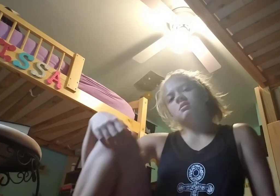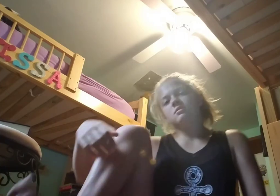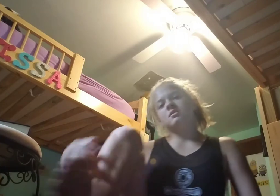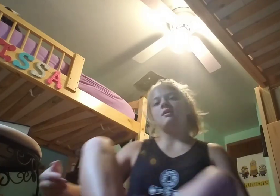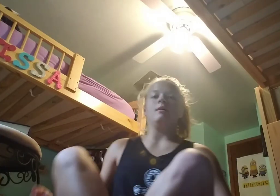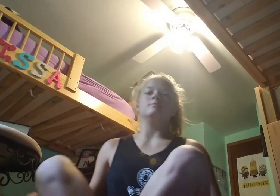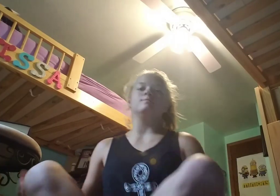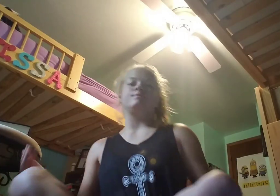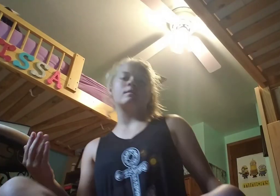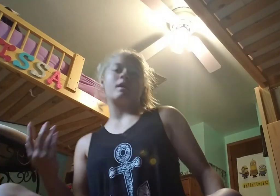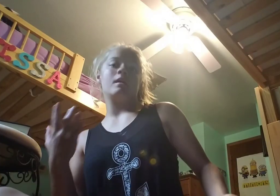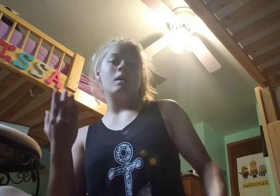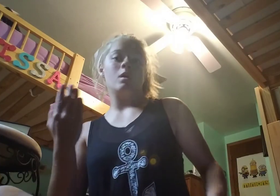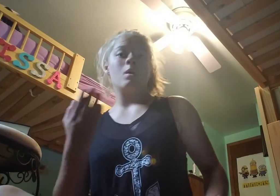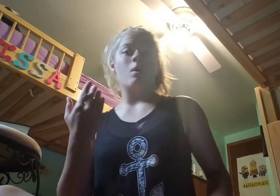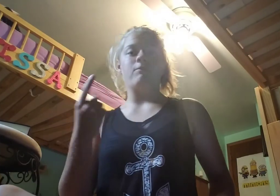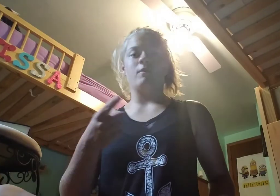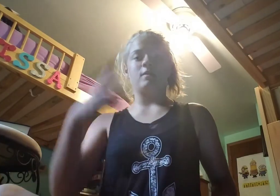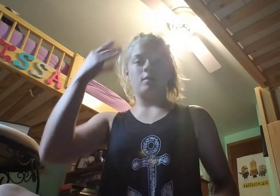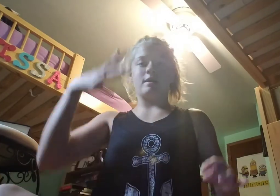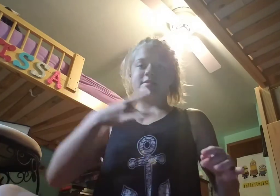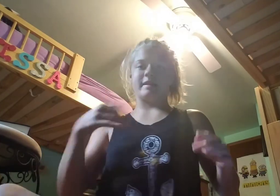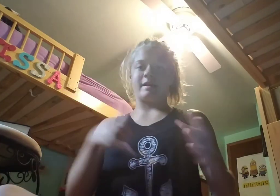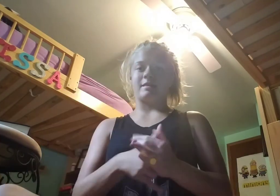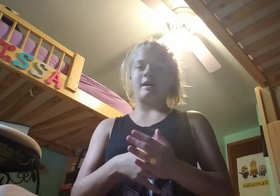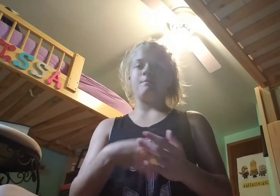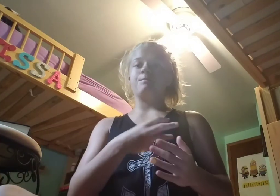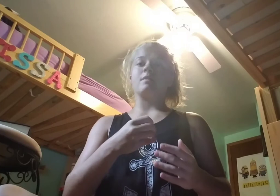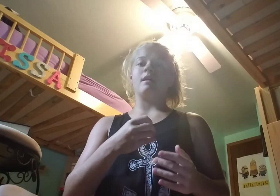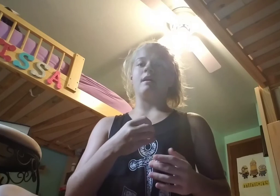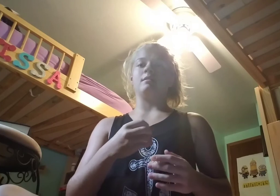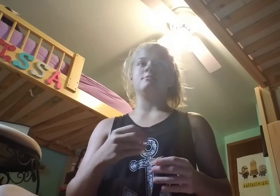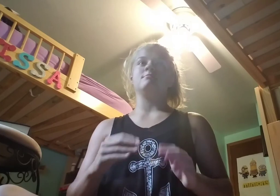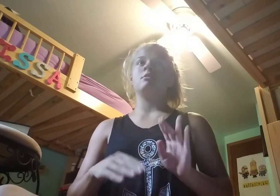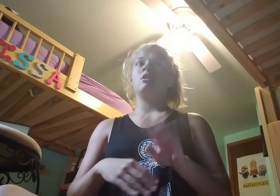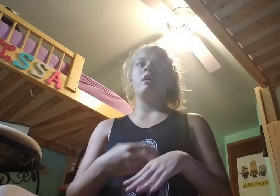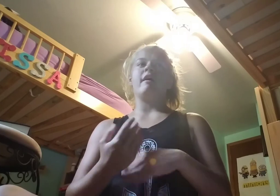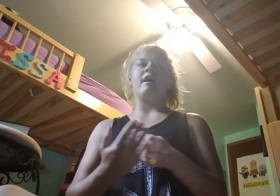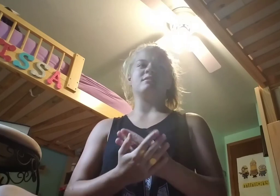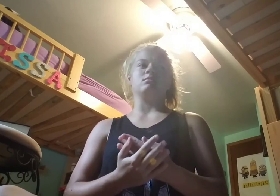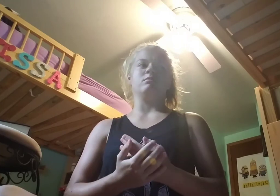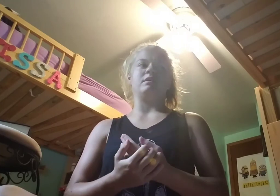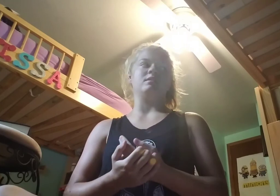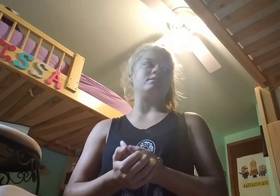So yeah, hopefully you guys like that. And as always,